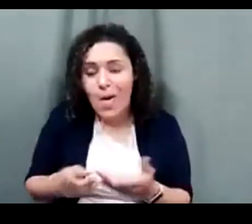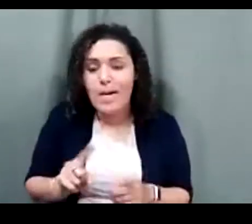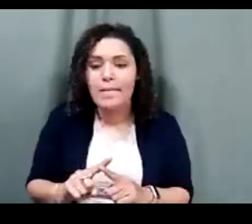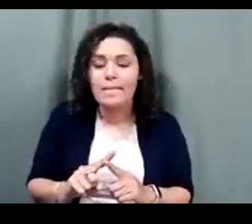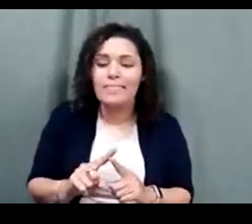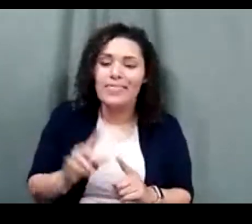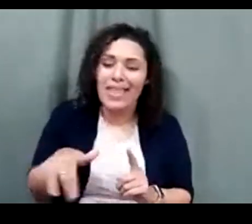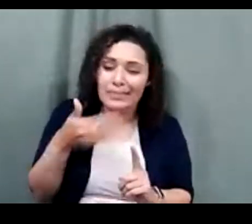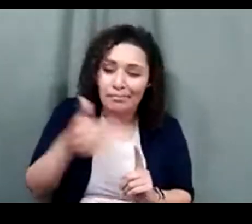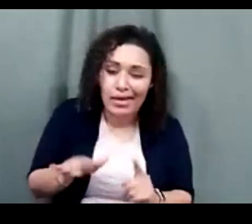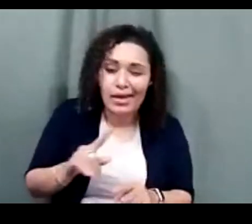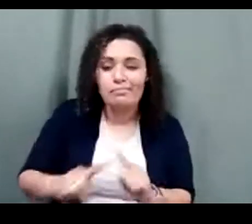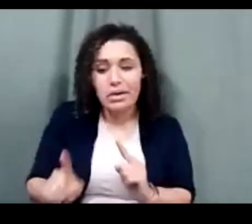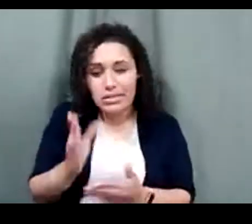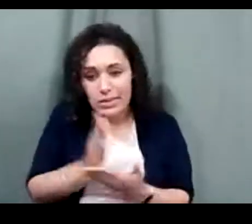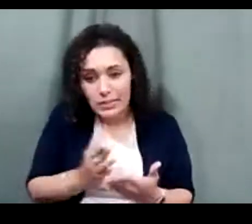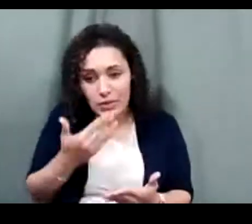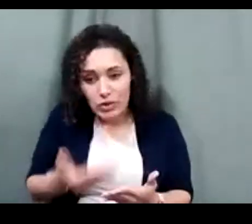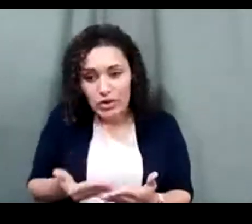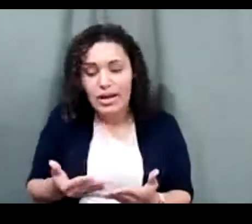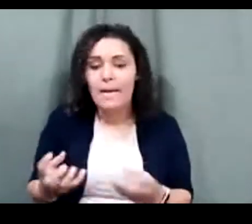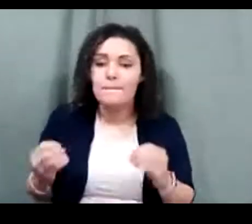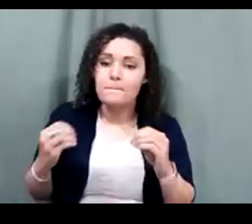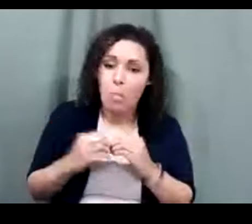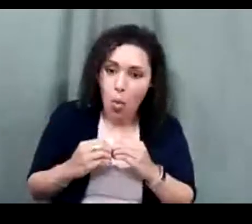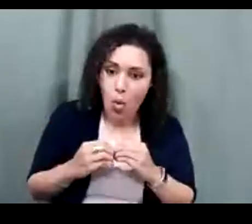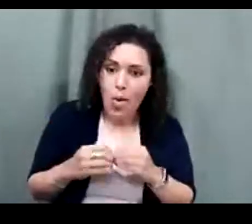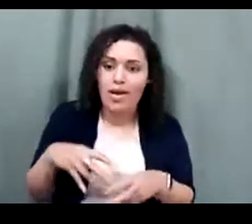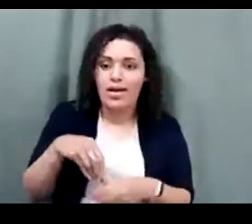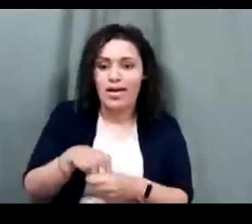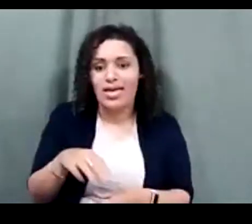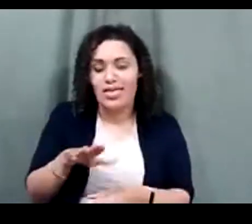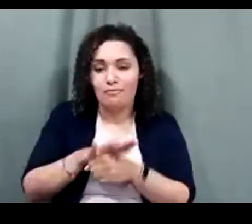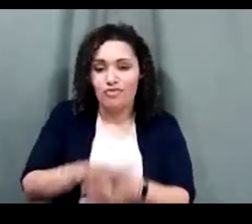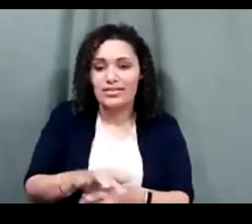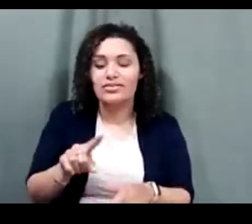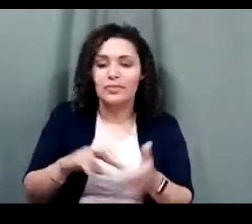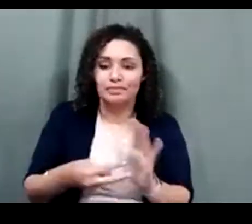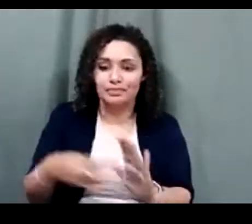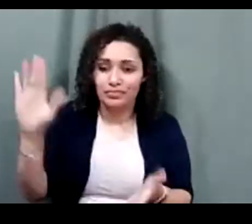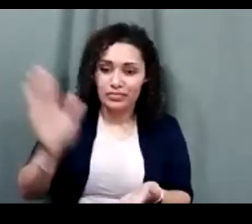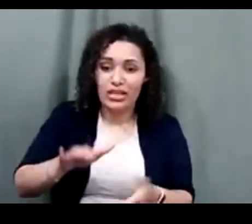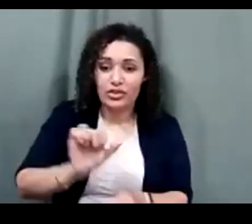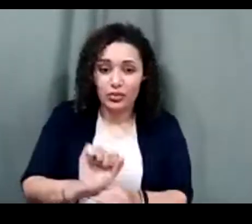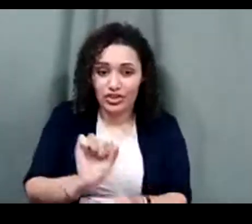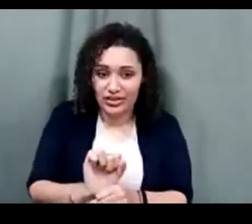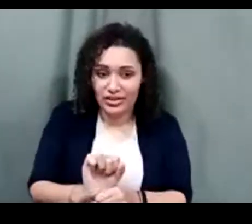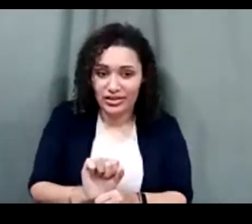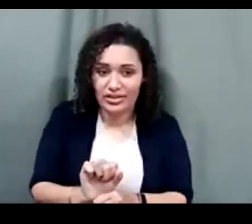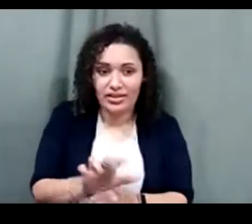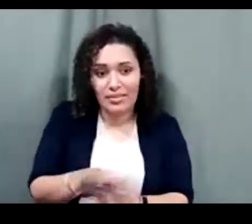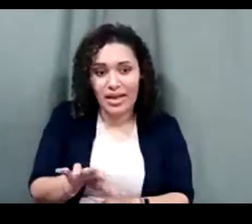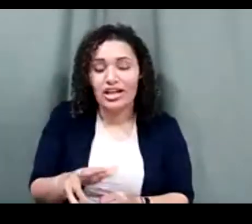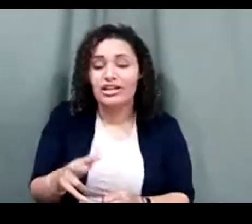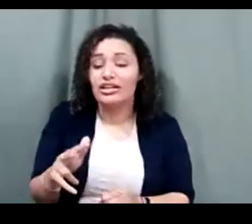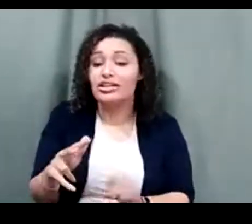can get a lot more in a press load, so it's a lot less work. There's always that. You get about triple